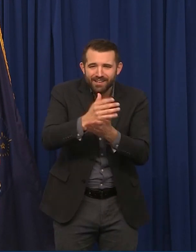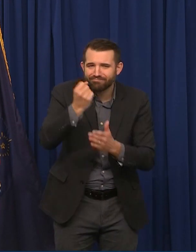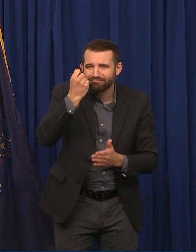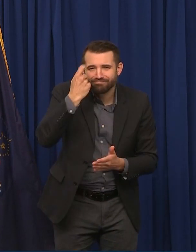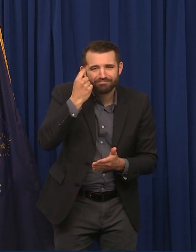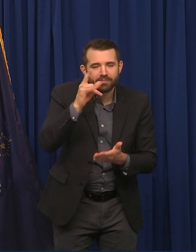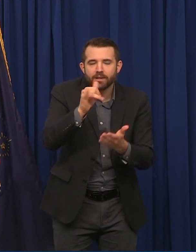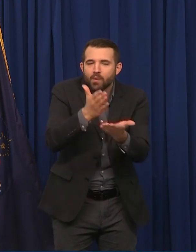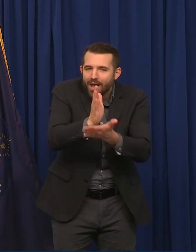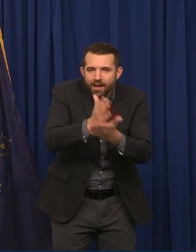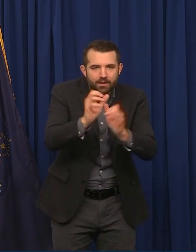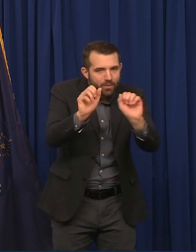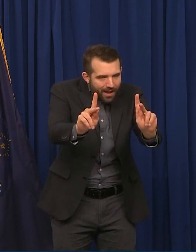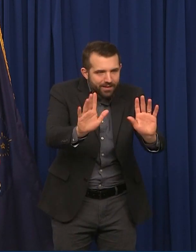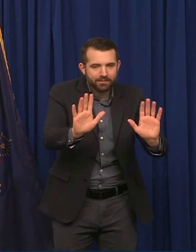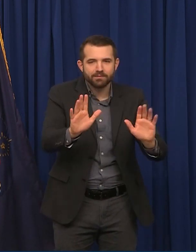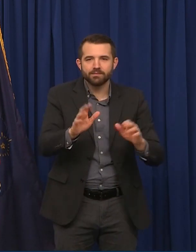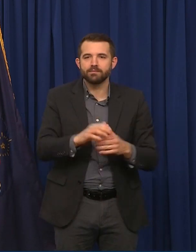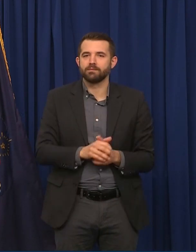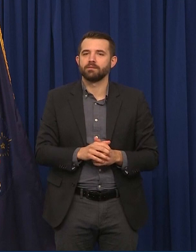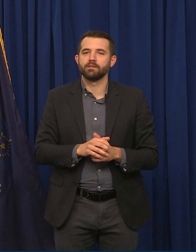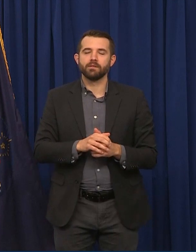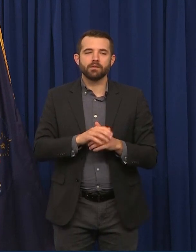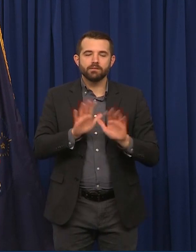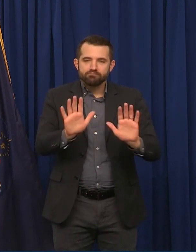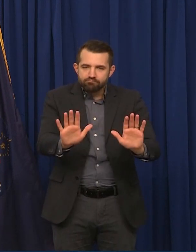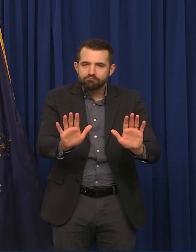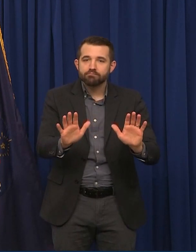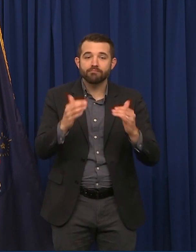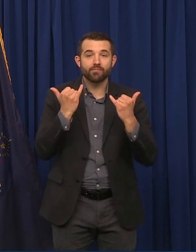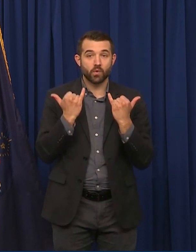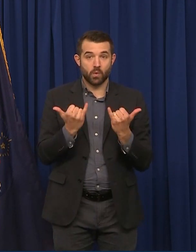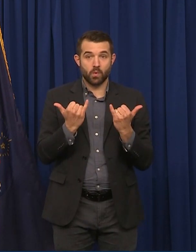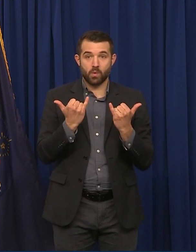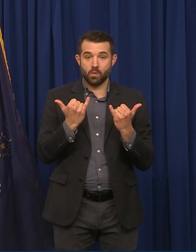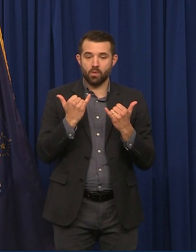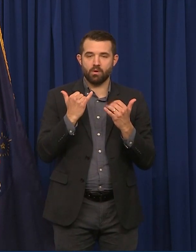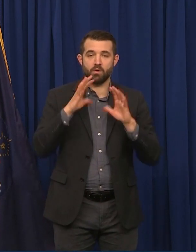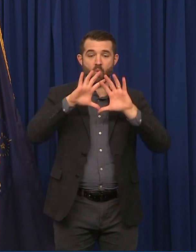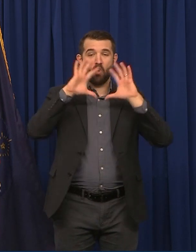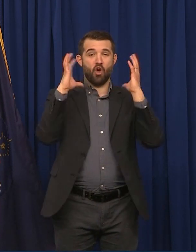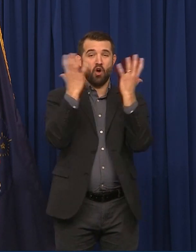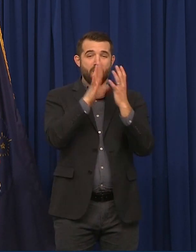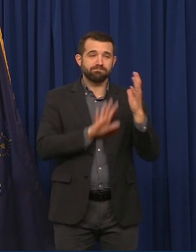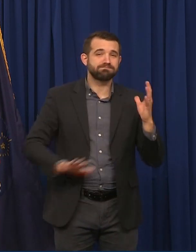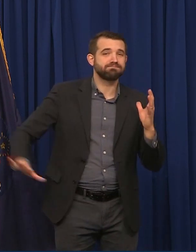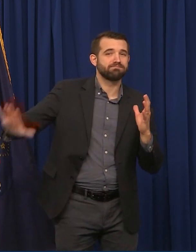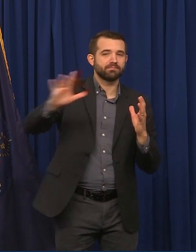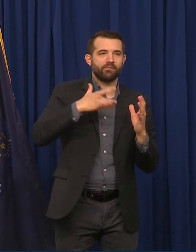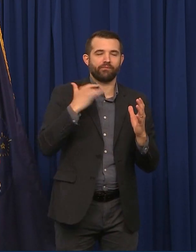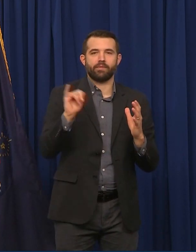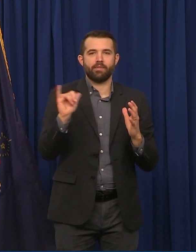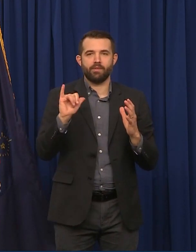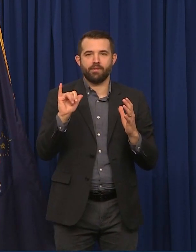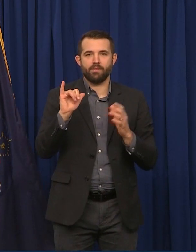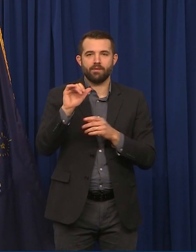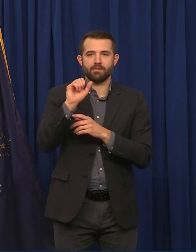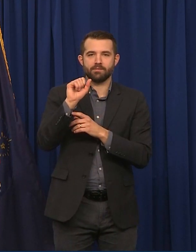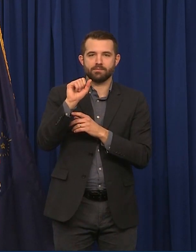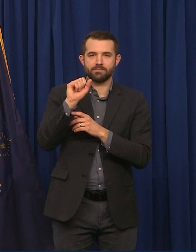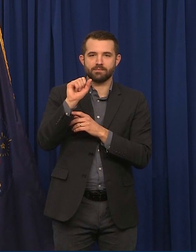For many of us, we live in a world where science fiction right now is actually science